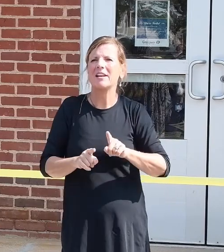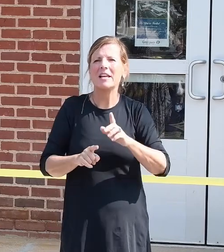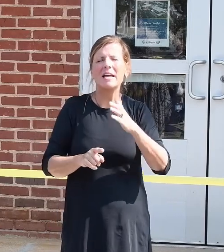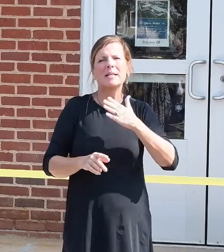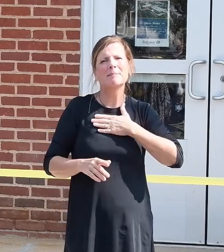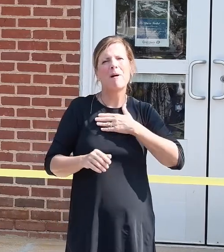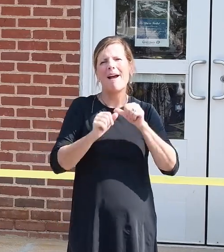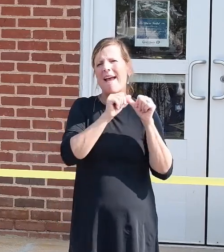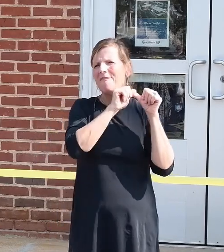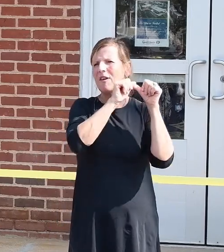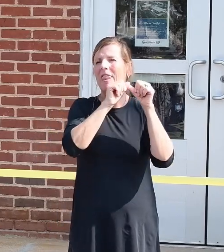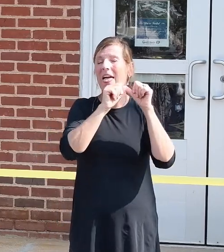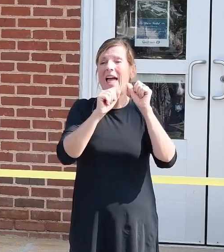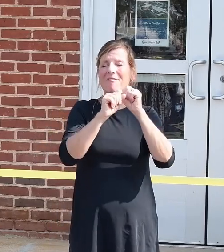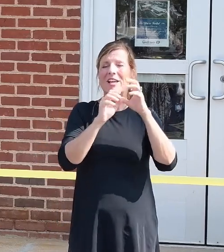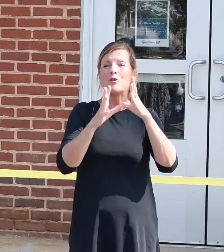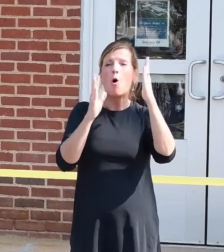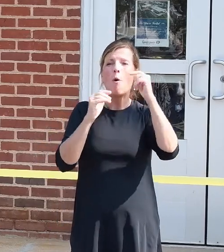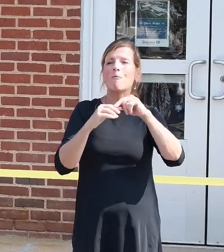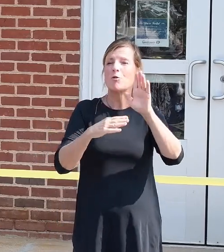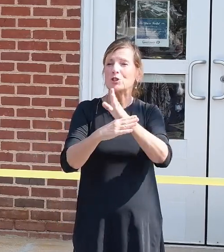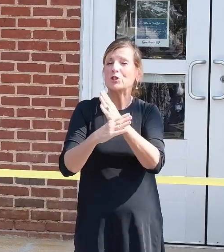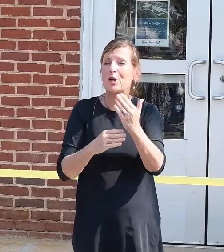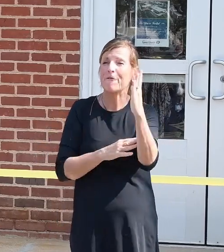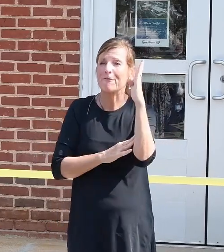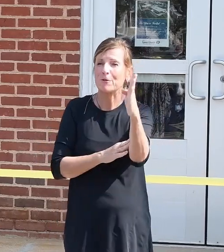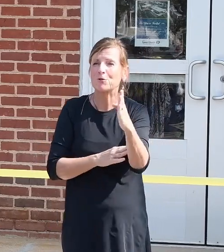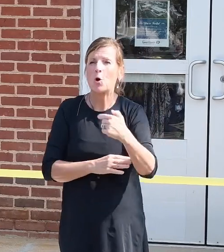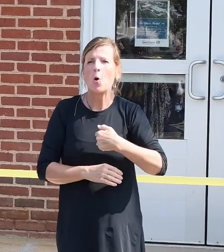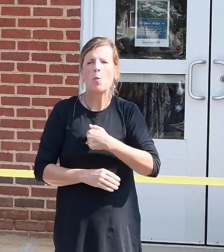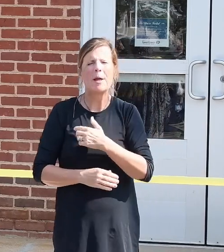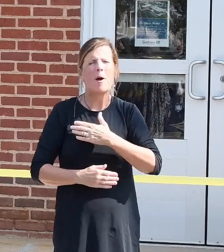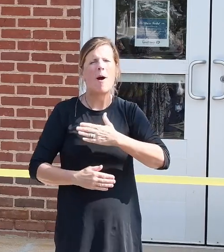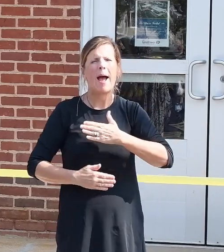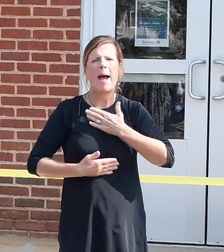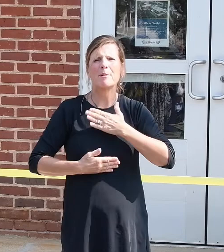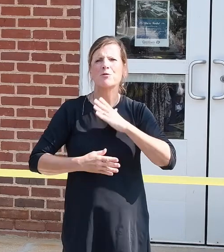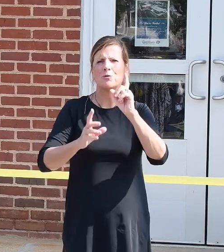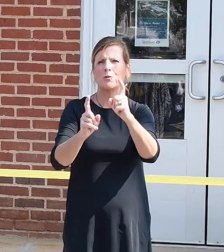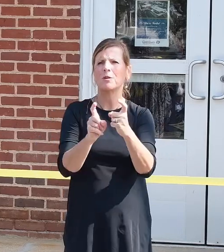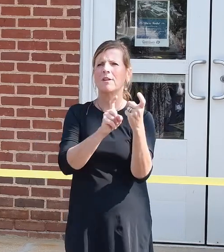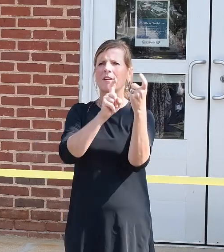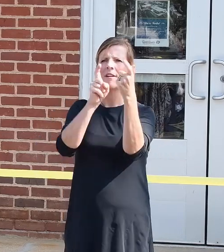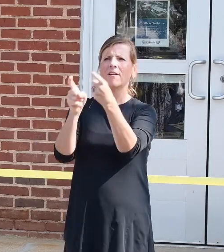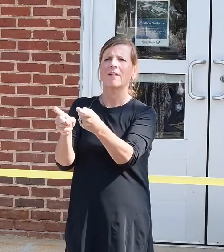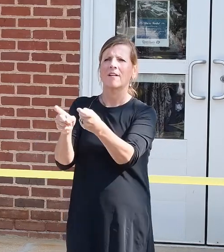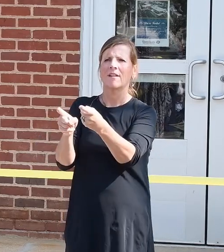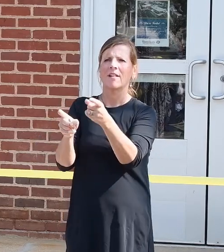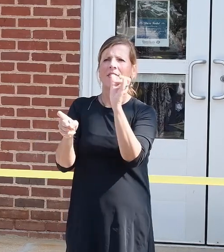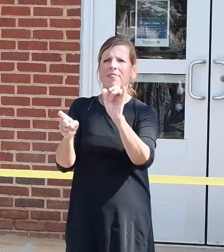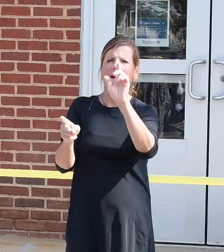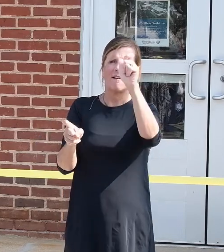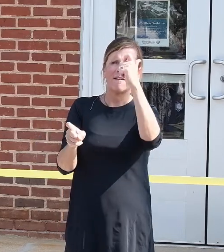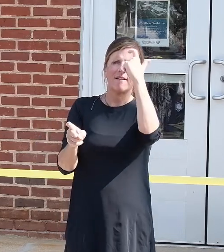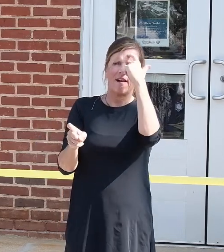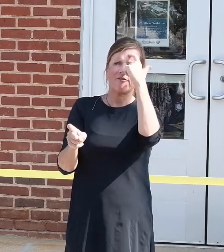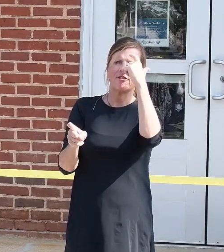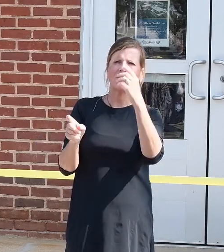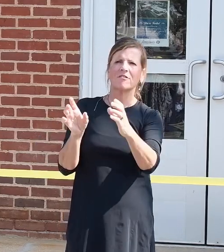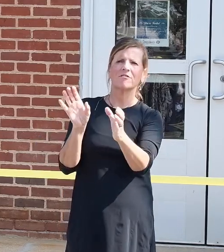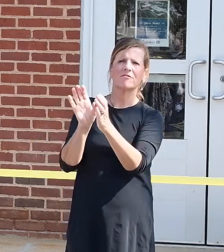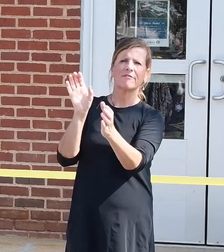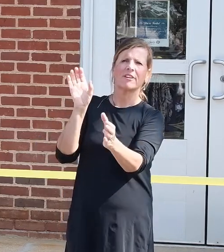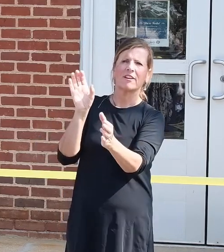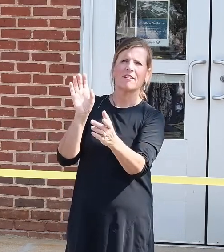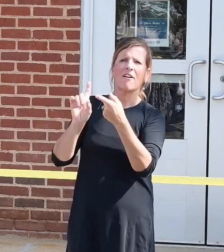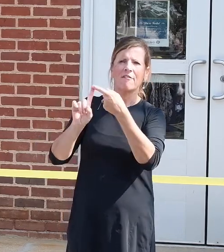shared futures. We are pleased to confer upon you this governor's citation, given under my